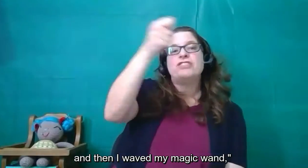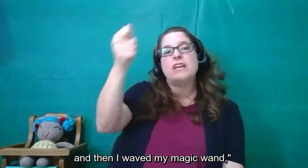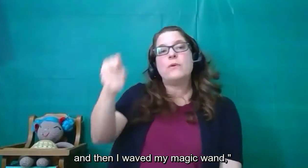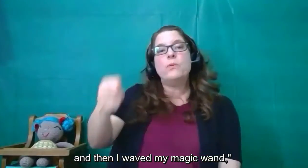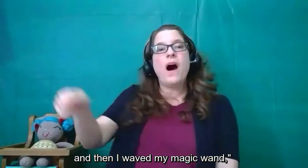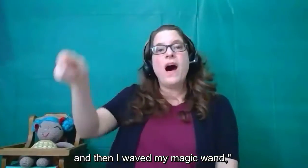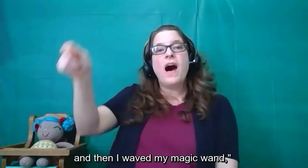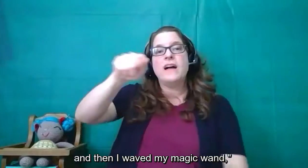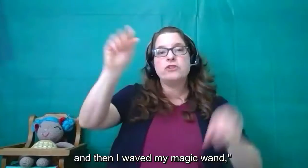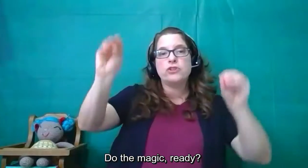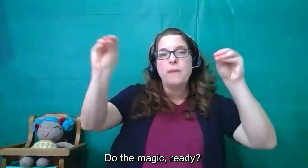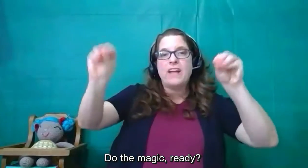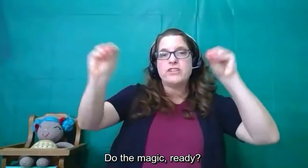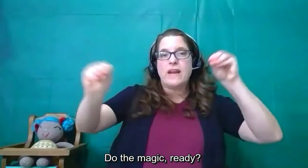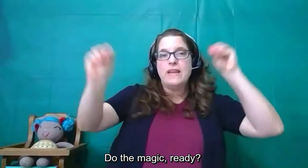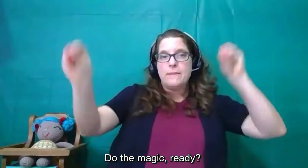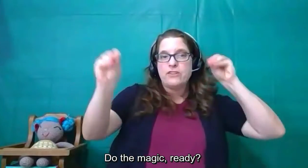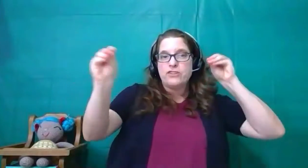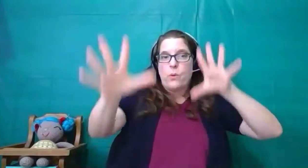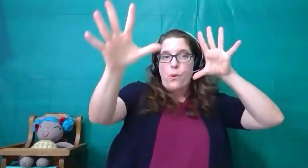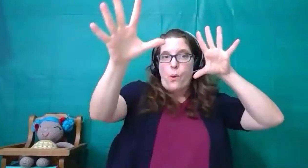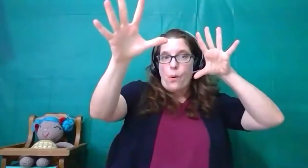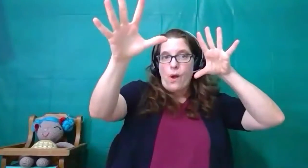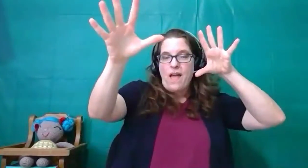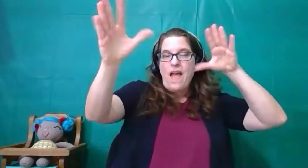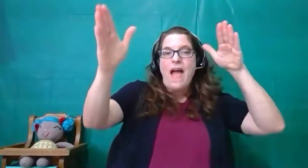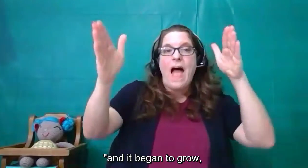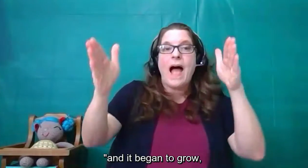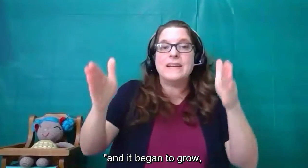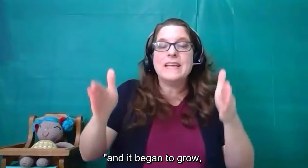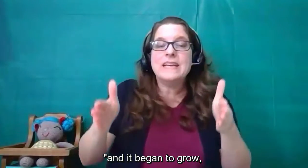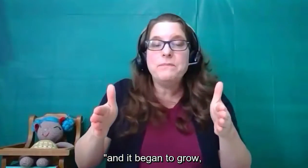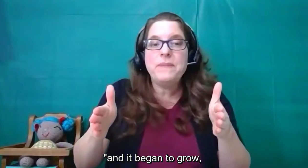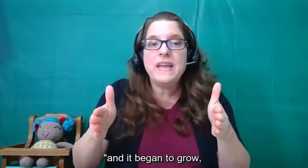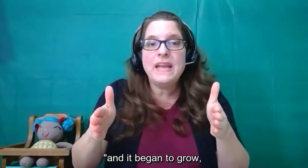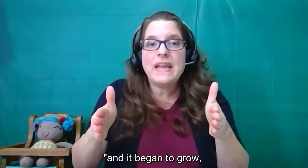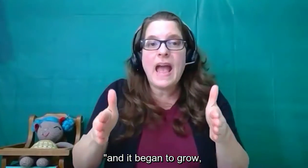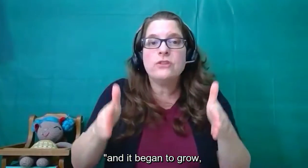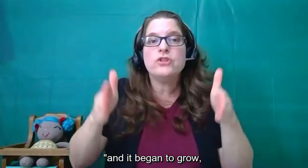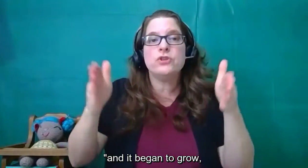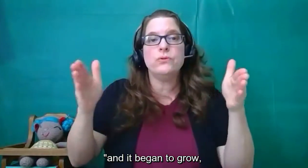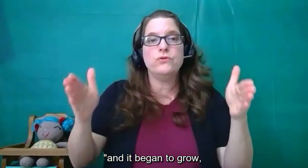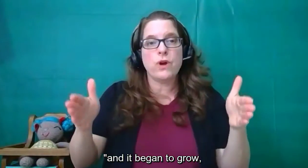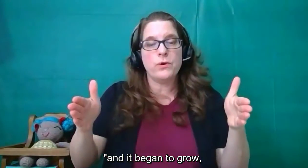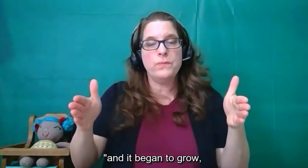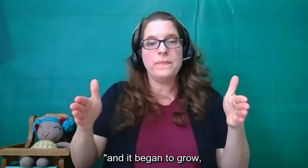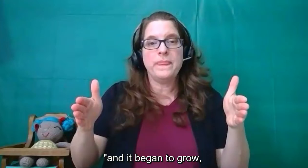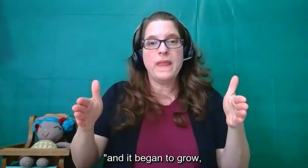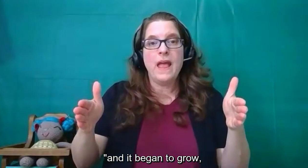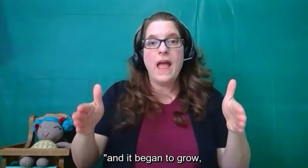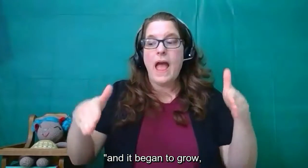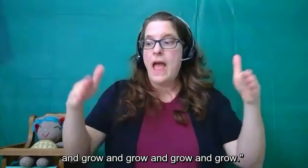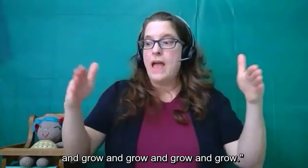magic wand. Do the magic, ready? And it began to grow and